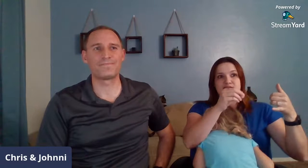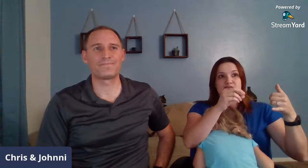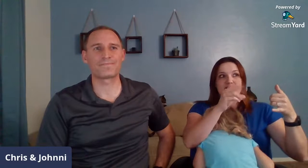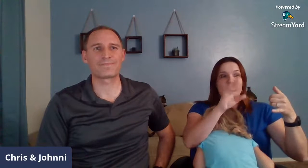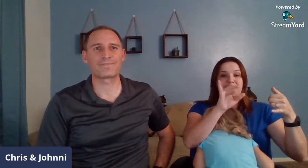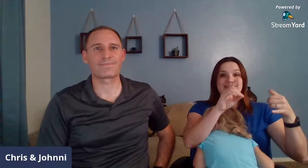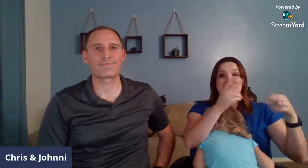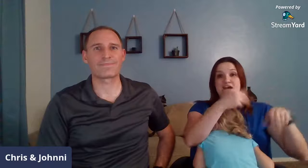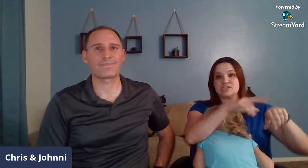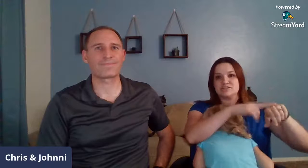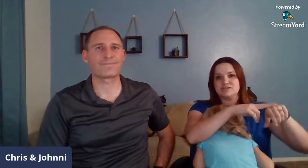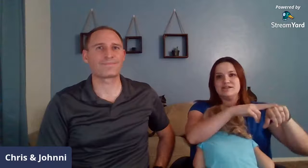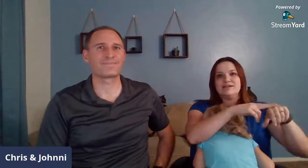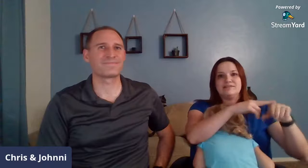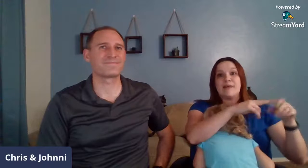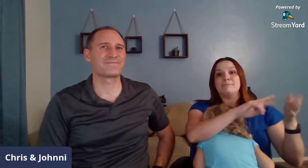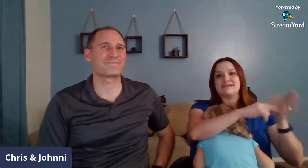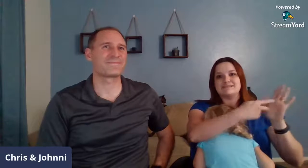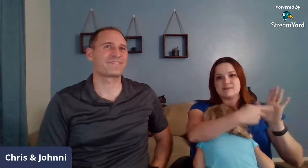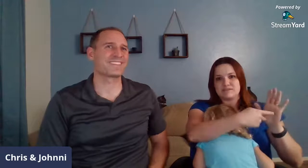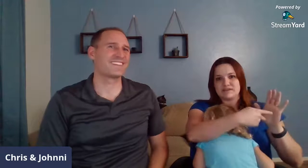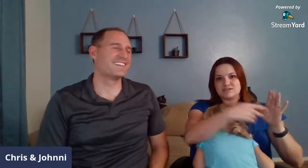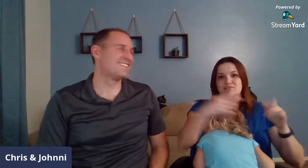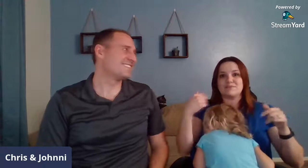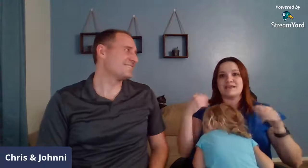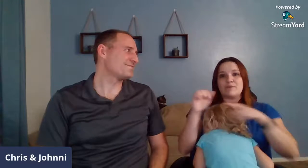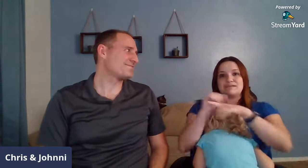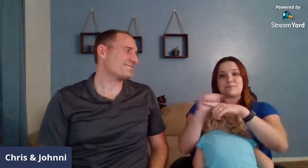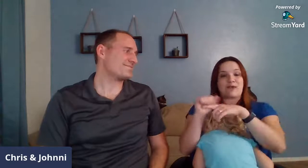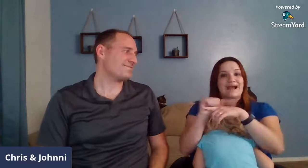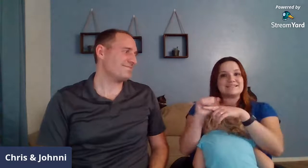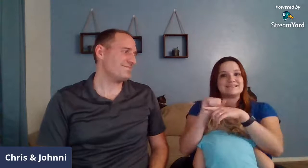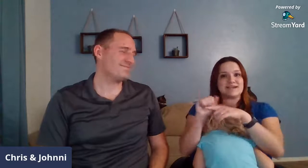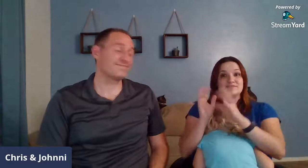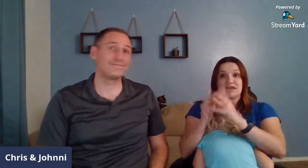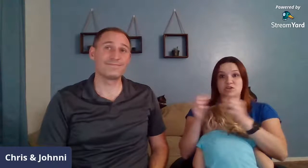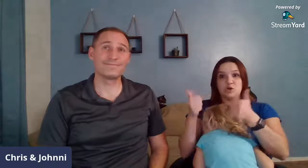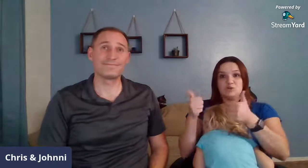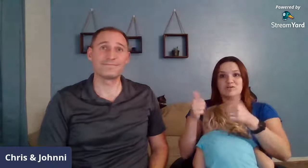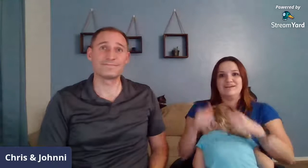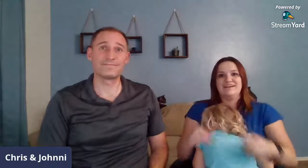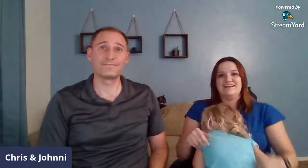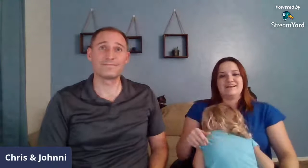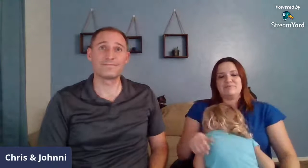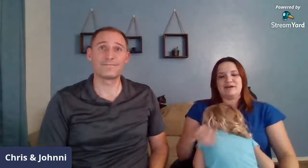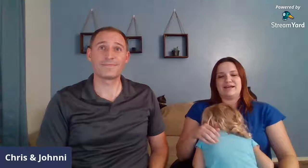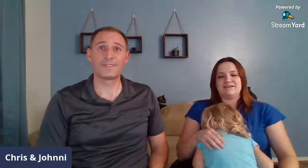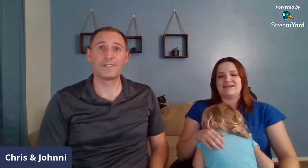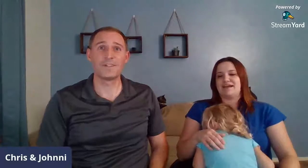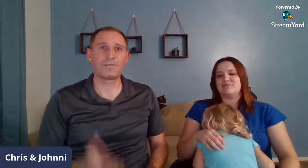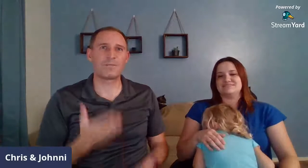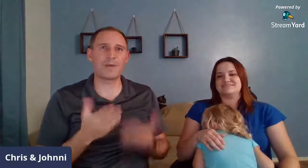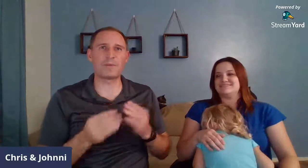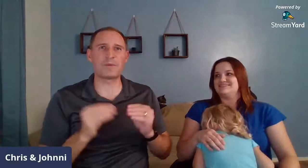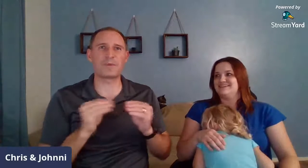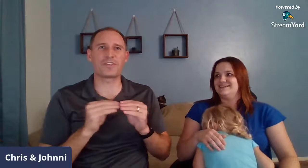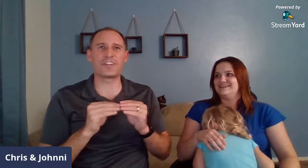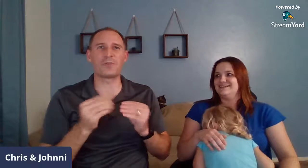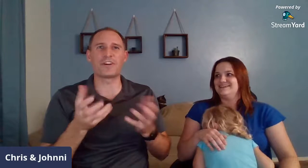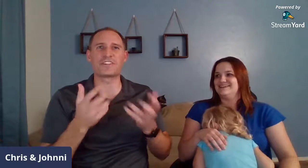the RID National, that means something. So for me, that was like practice. And I was like, cool. But yeah, it was probably more than you wanted to